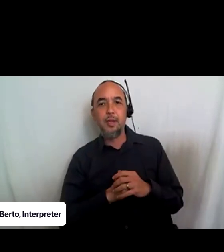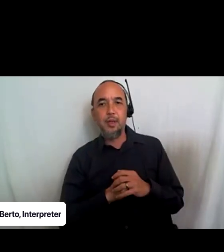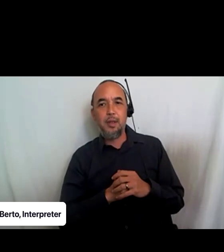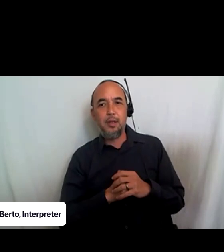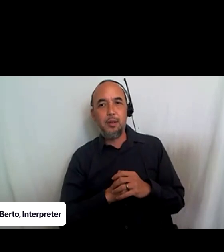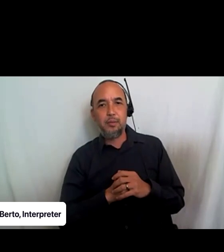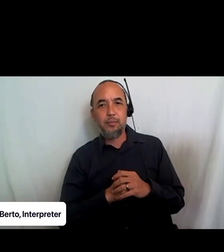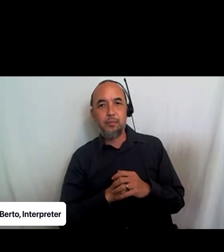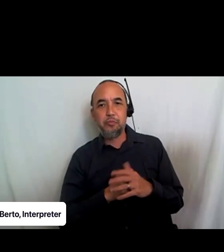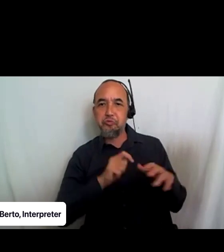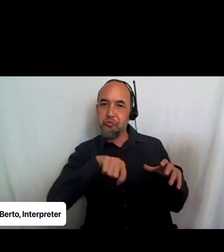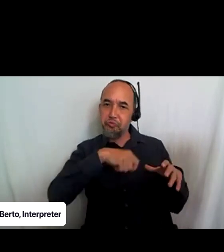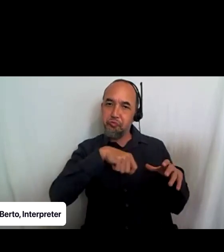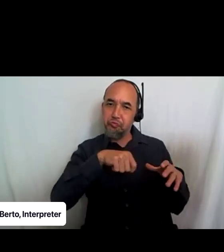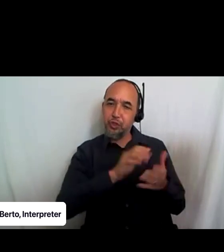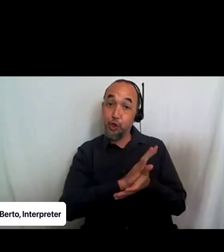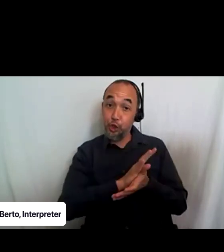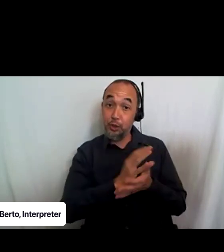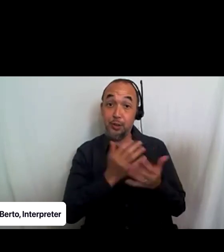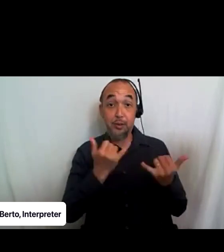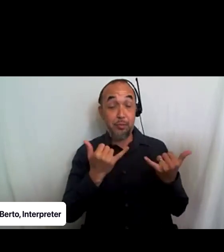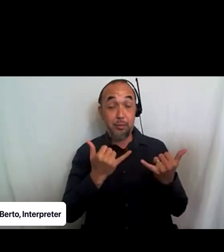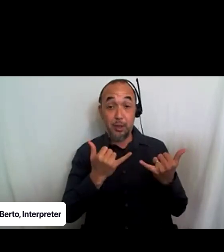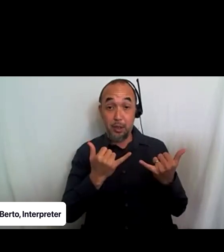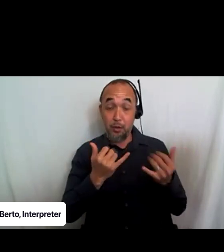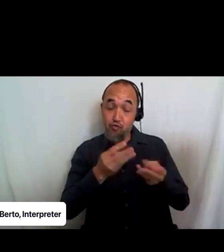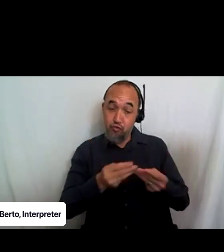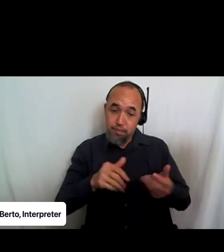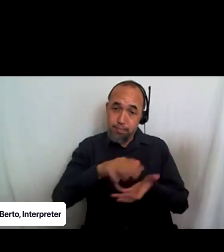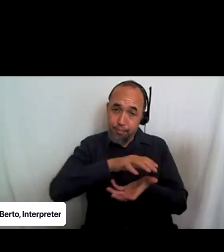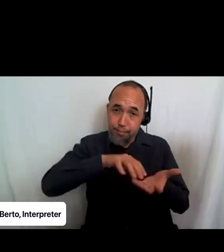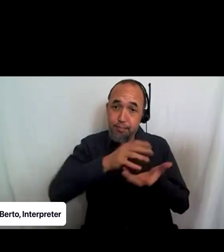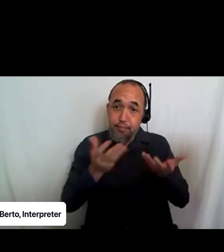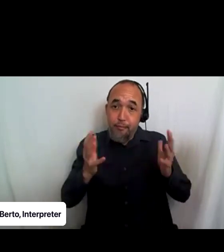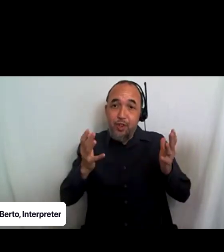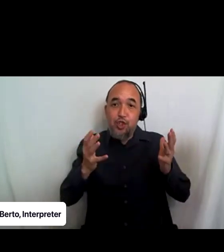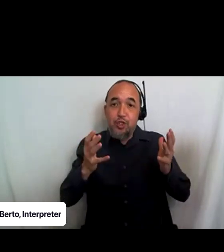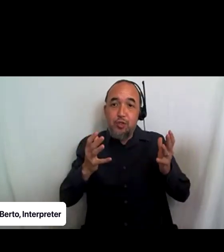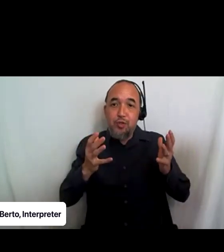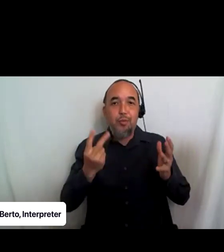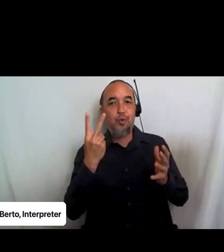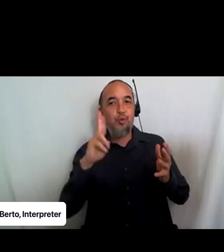cheesy. And then add another 2 cups of cheese.